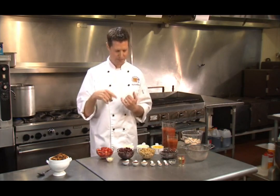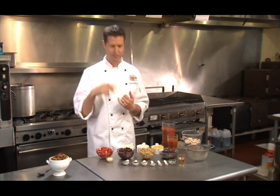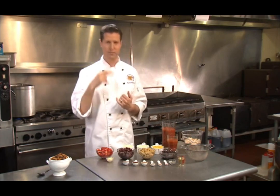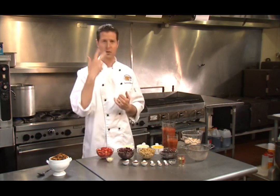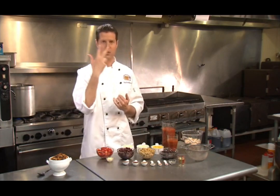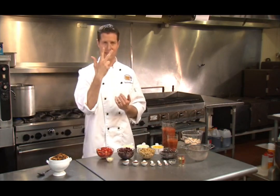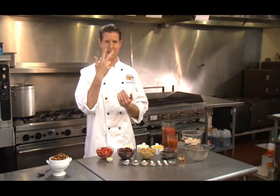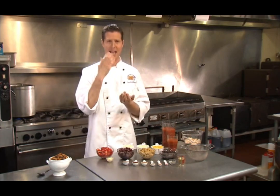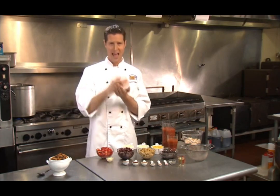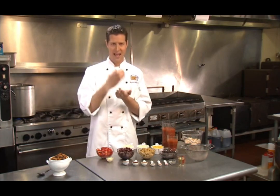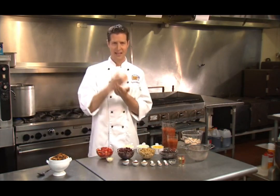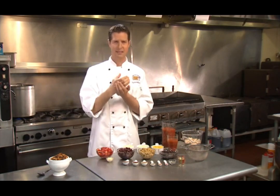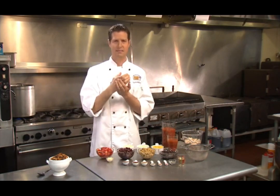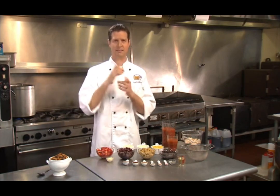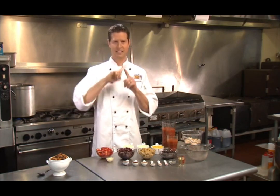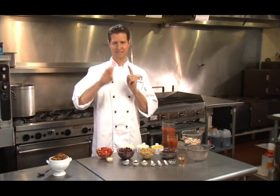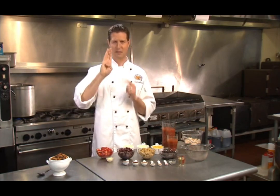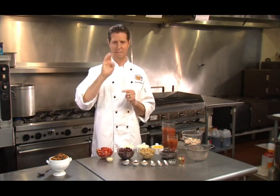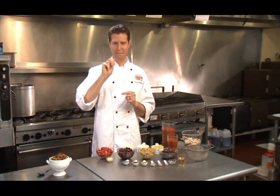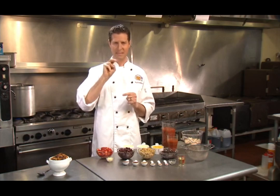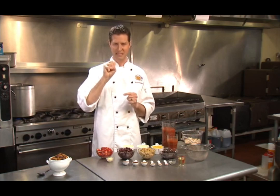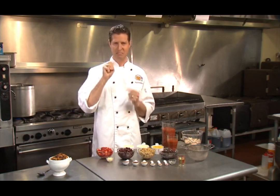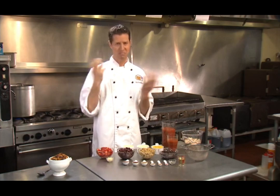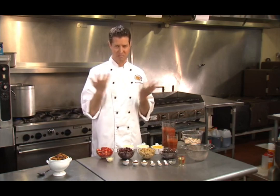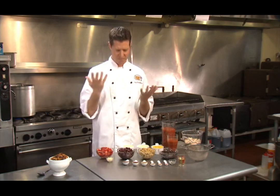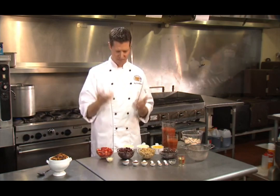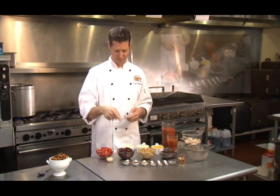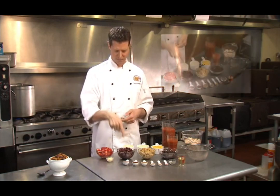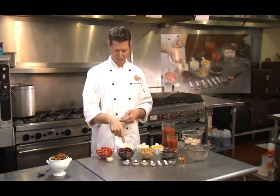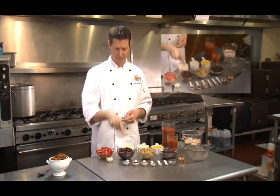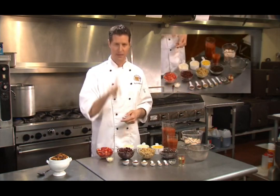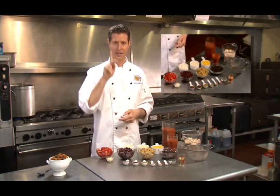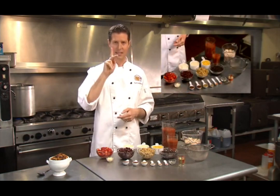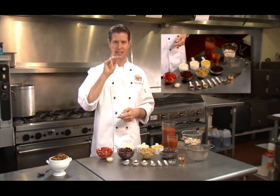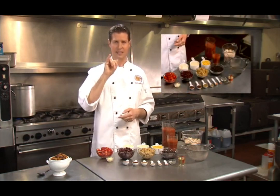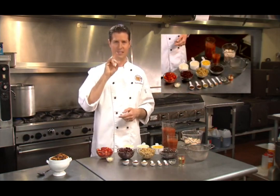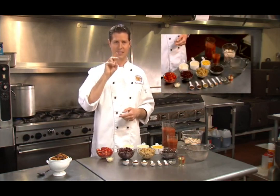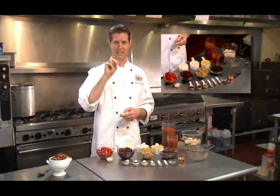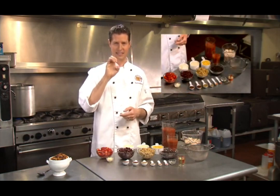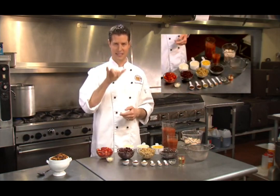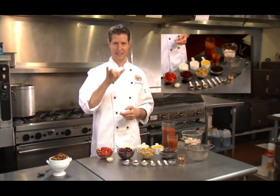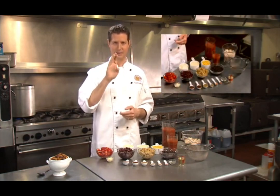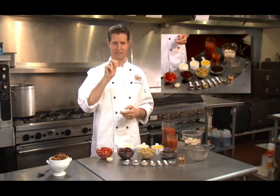Start by opening 3 cans of different beans, like kidney beans,